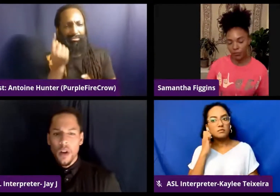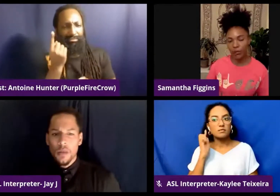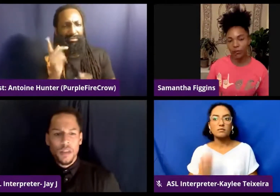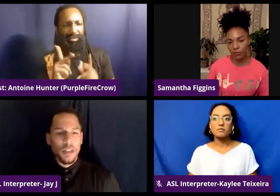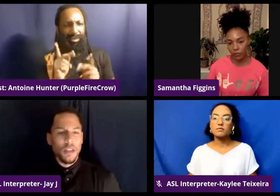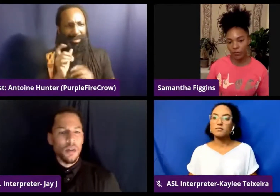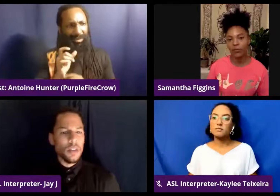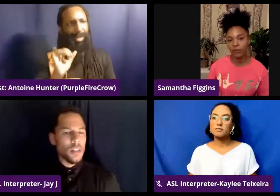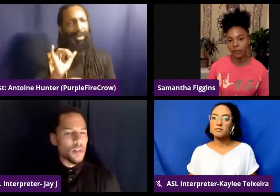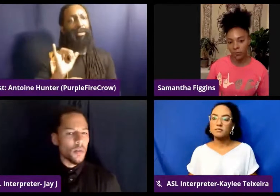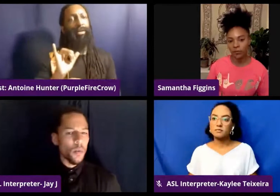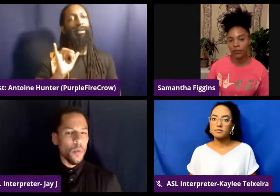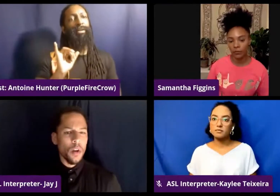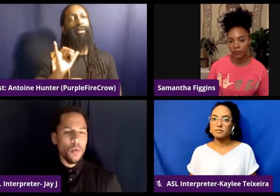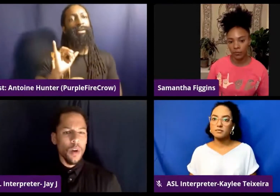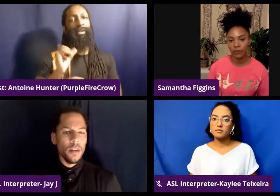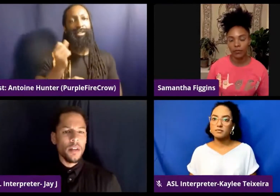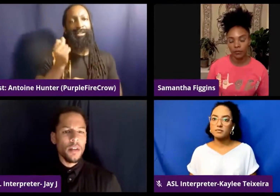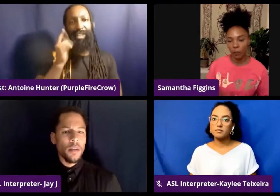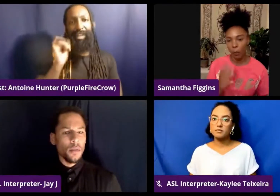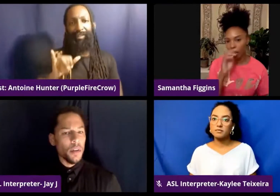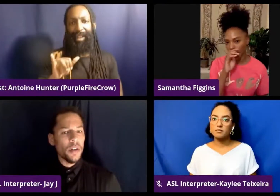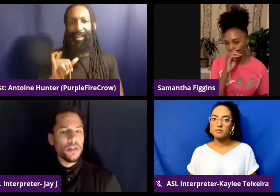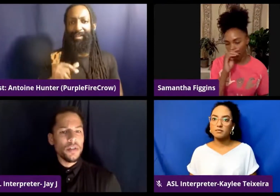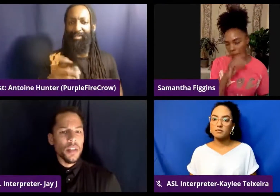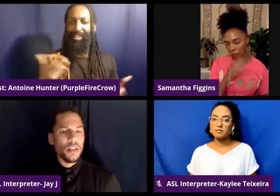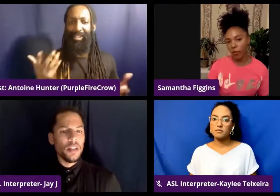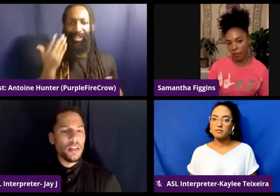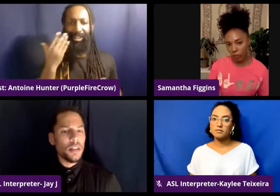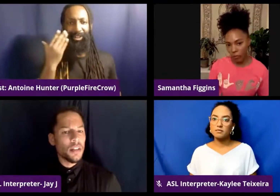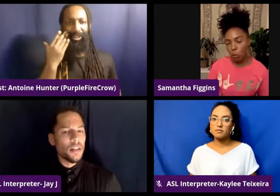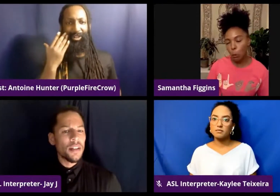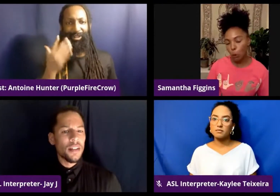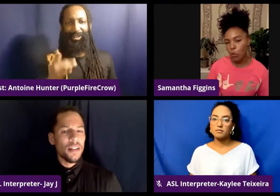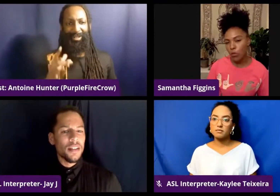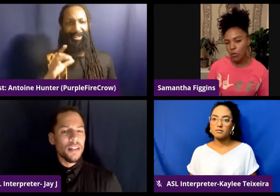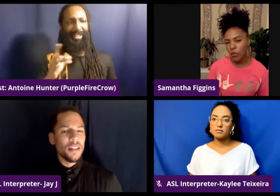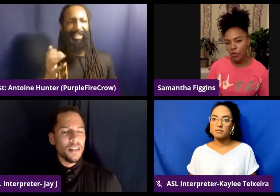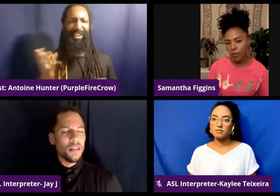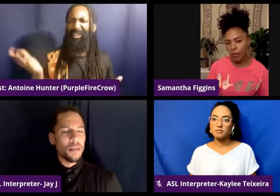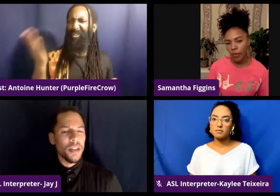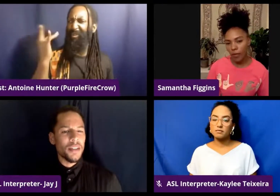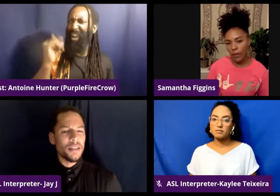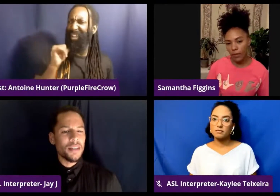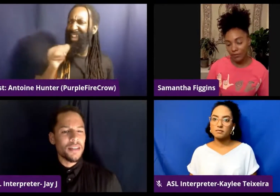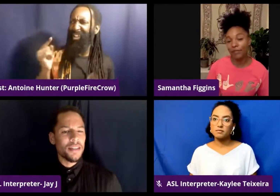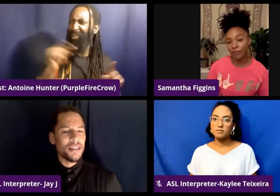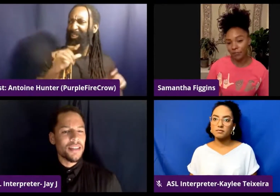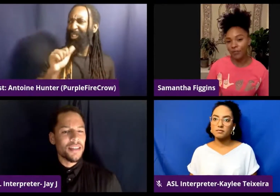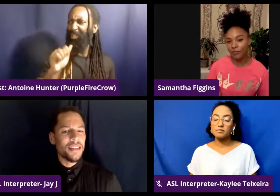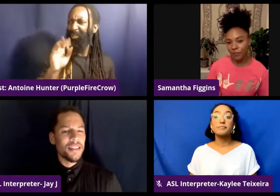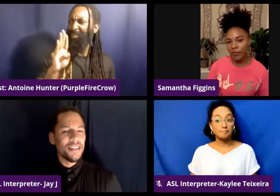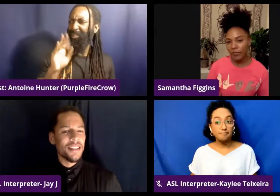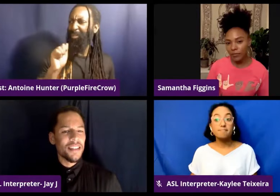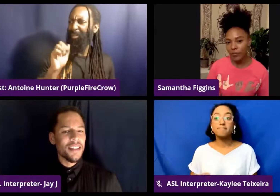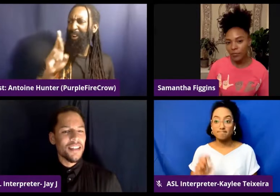You prefer, obviously, it's easier for one-on-one, better understanding. You know what I'm saying?